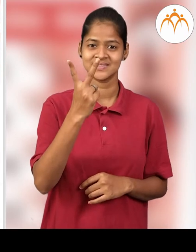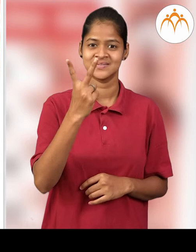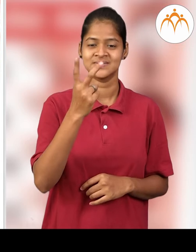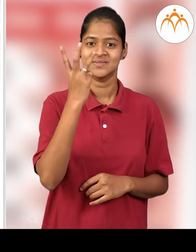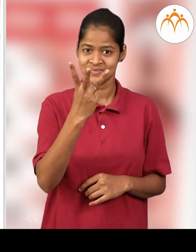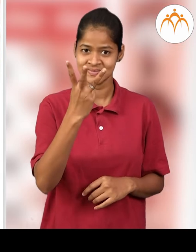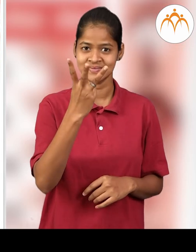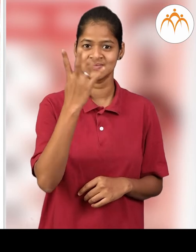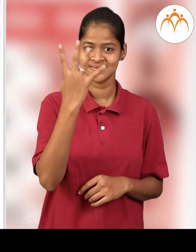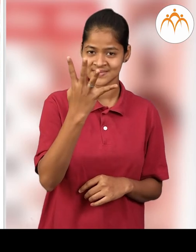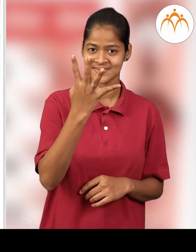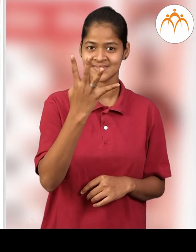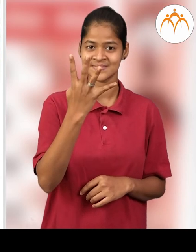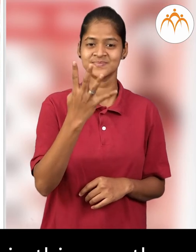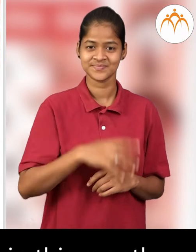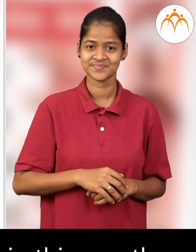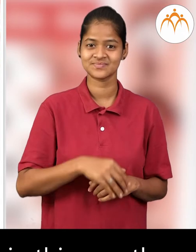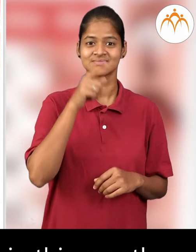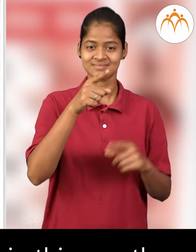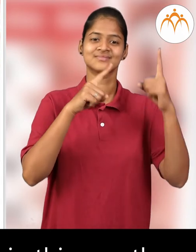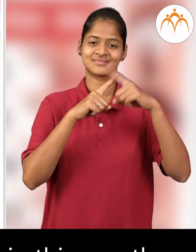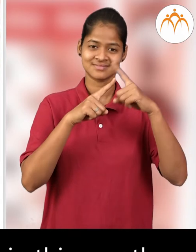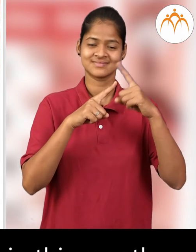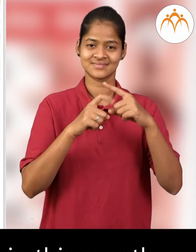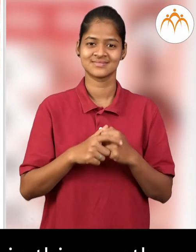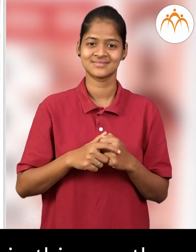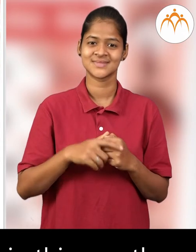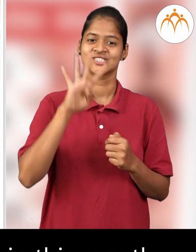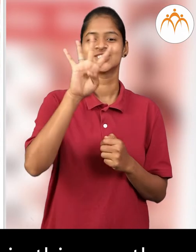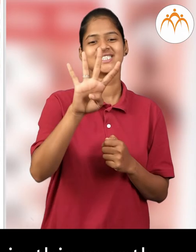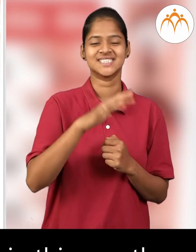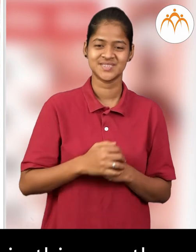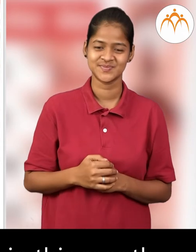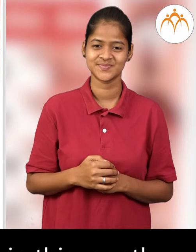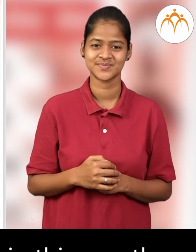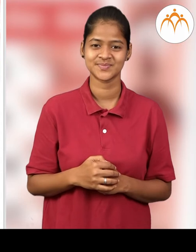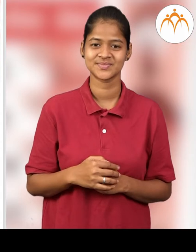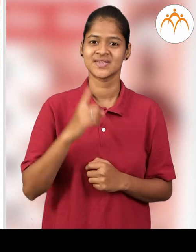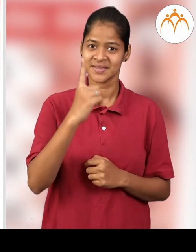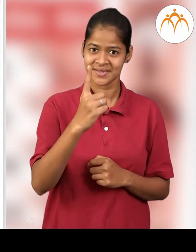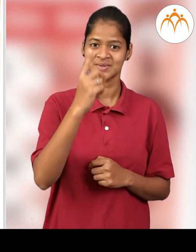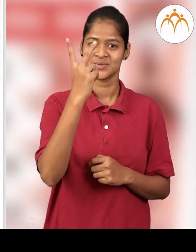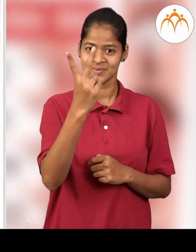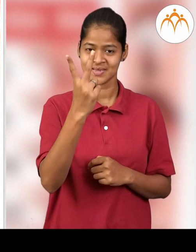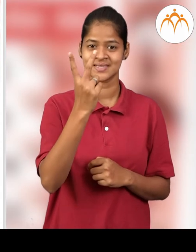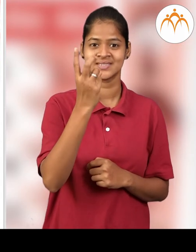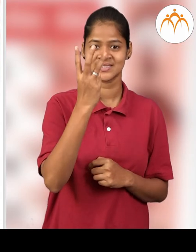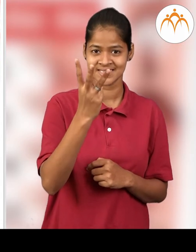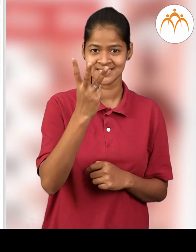3, 4. There are 4 Tuesdays in this month. 1, 2, 3,